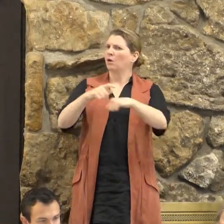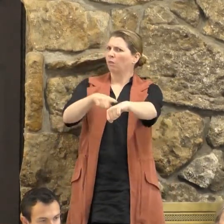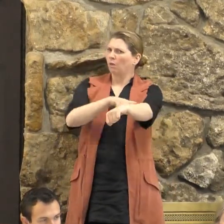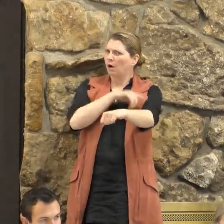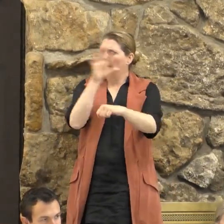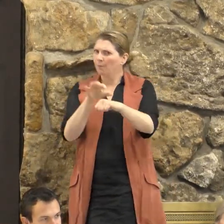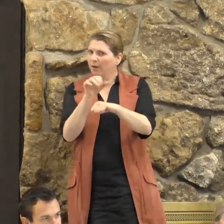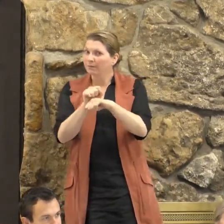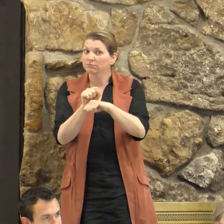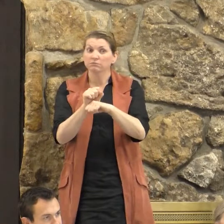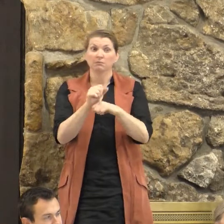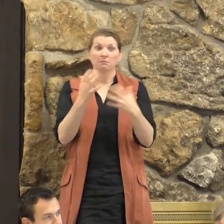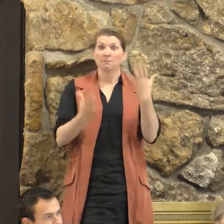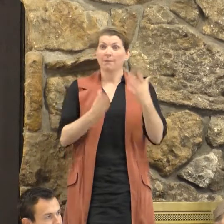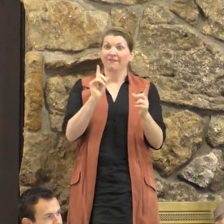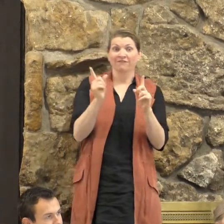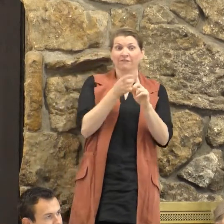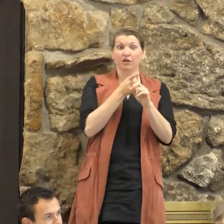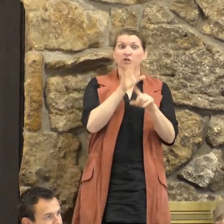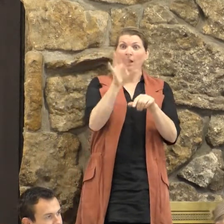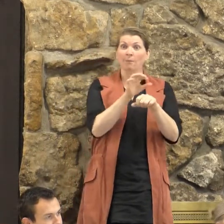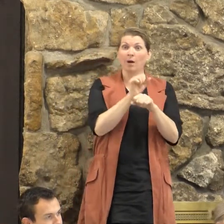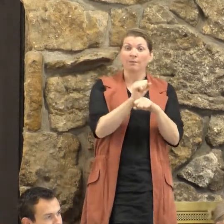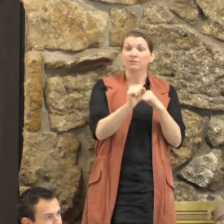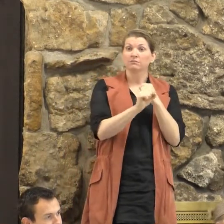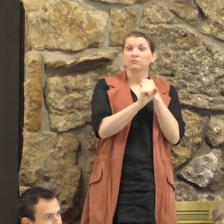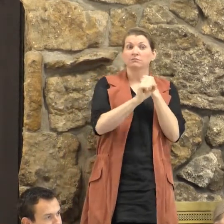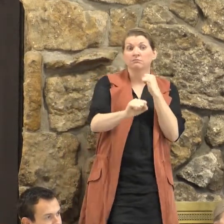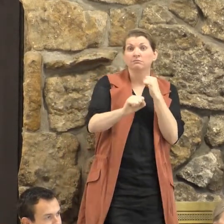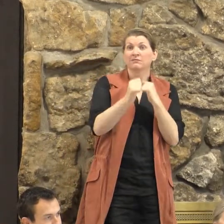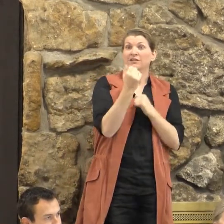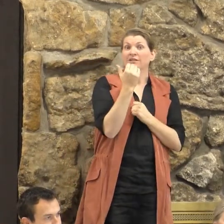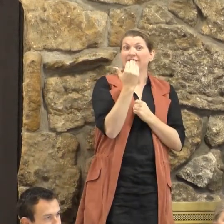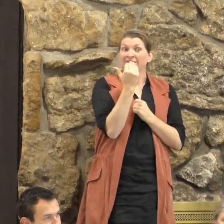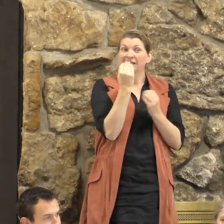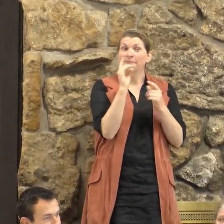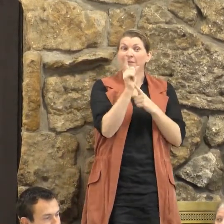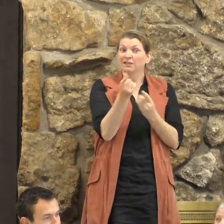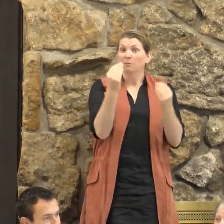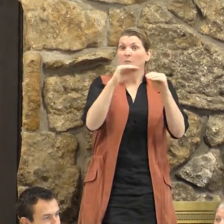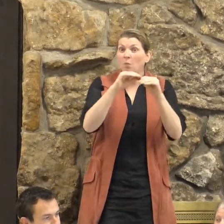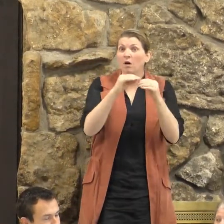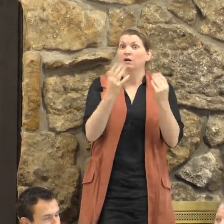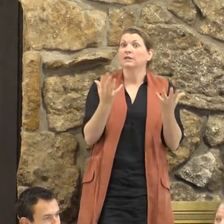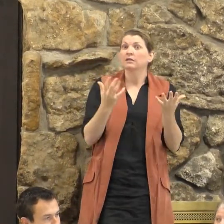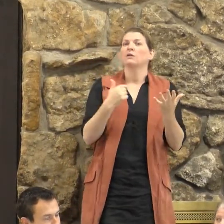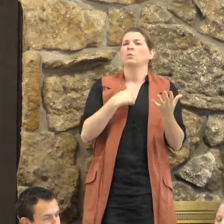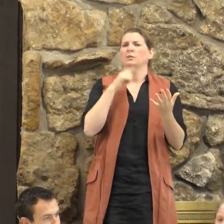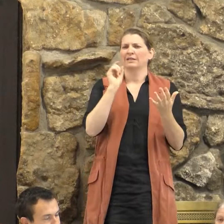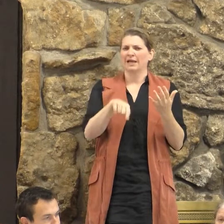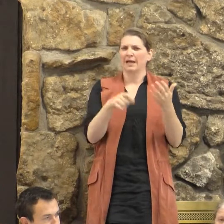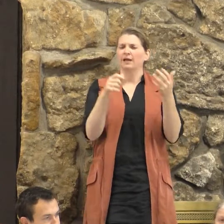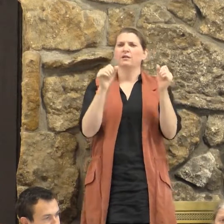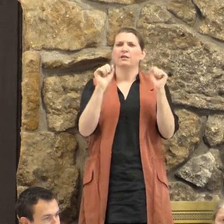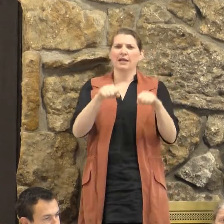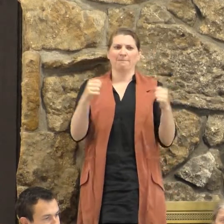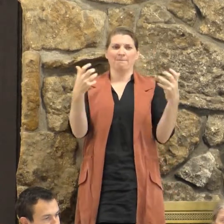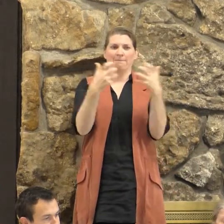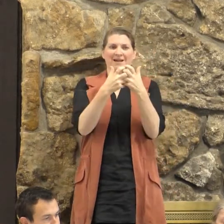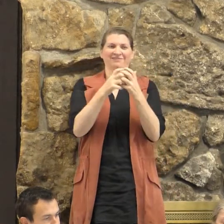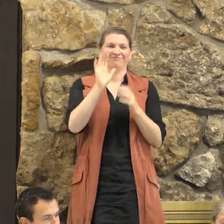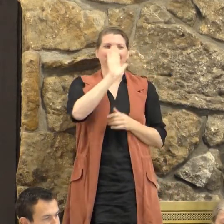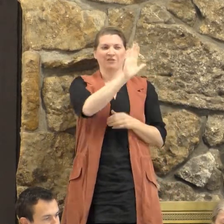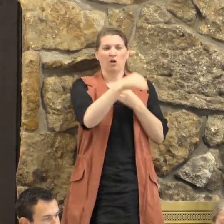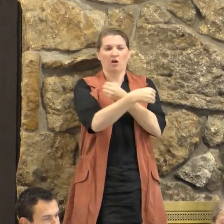what possibly the process will take for your specific office. It takes a little bit longer for the interpretation process